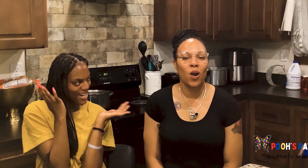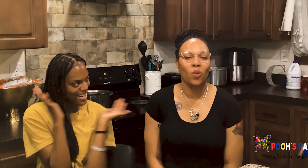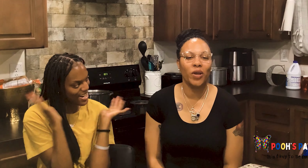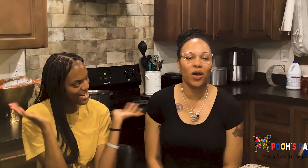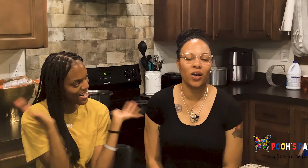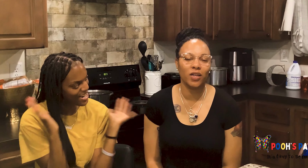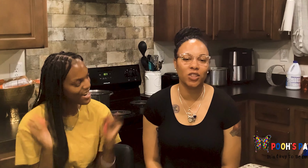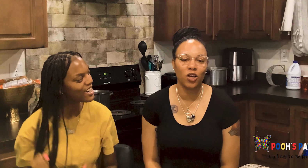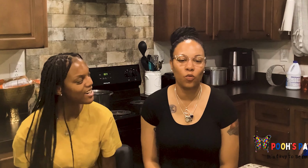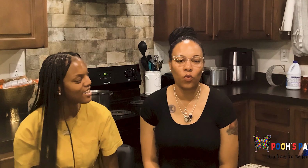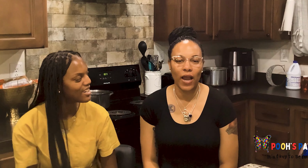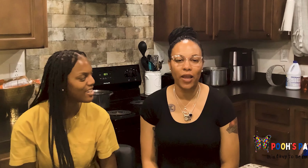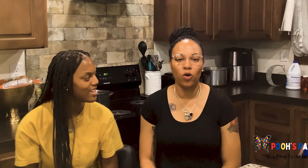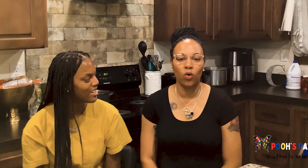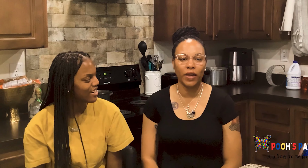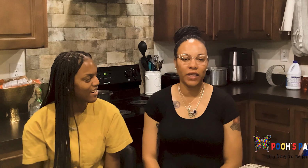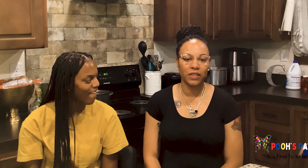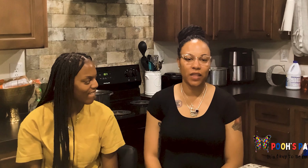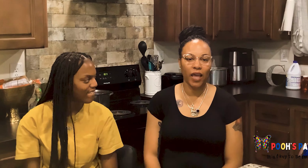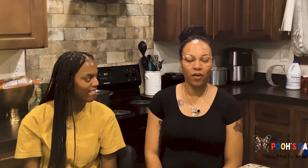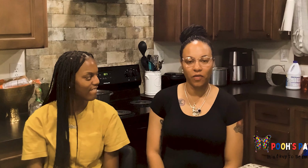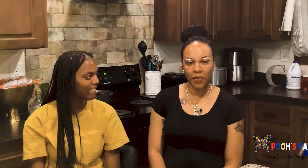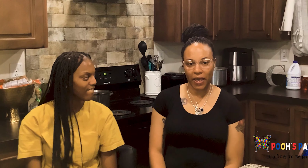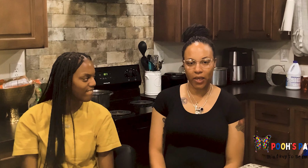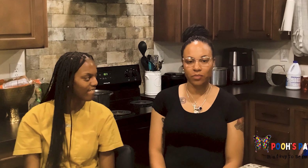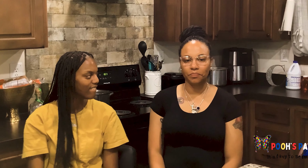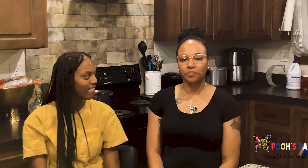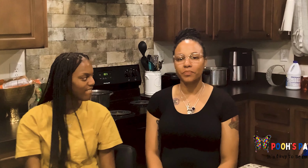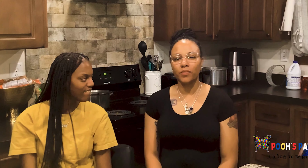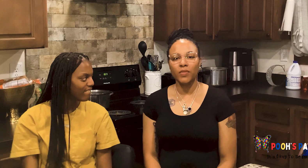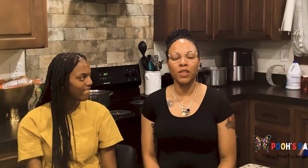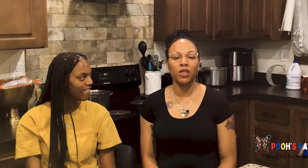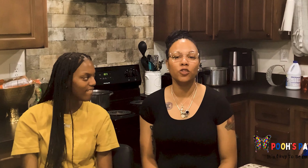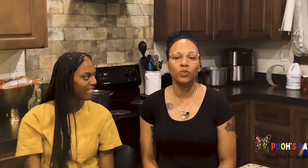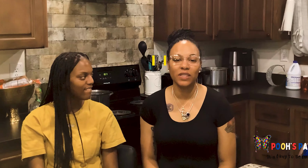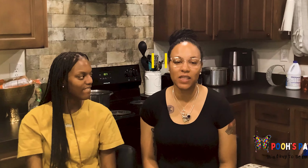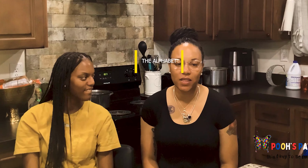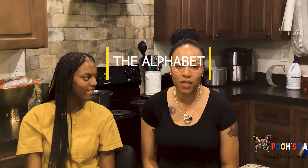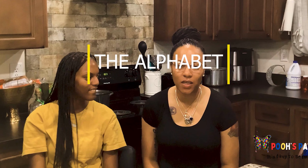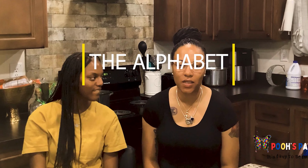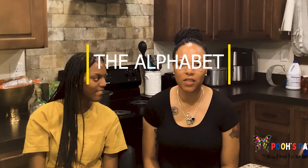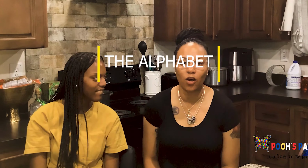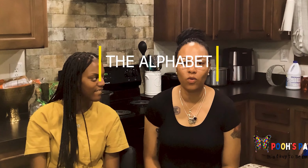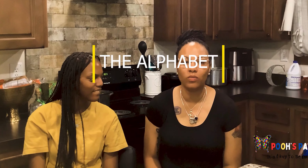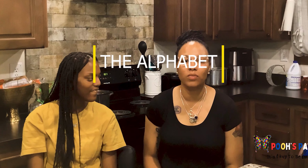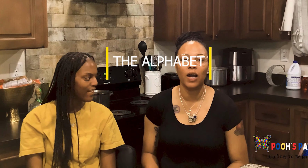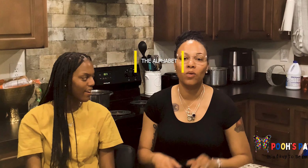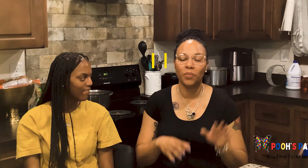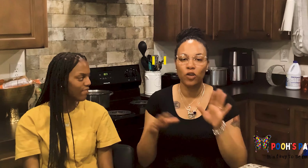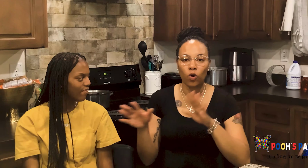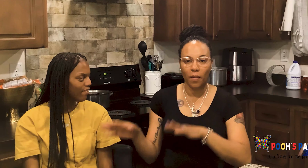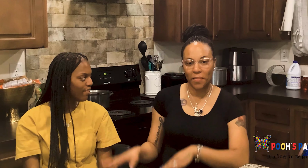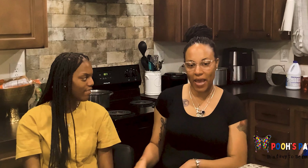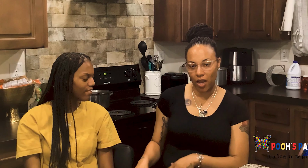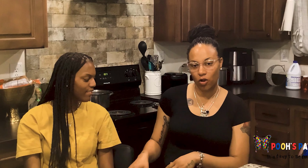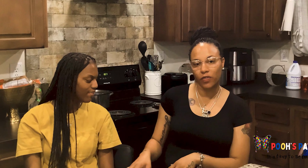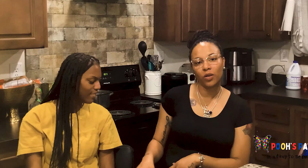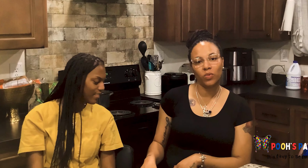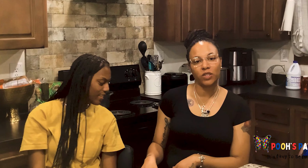we are going to jump right on into the alphabet. There are 26 of these, so I won't be going back over them once we